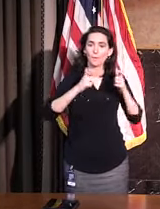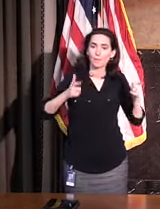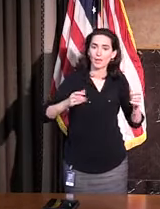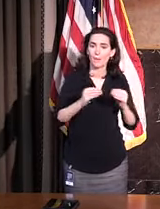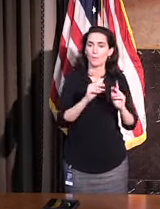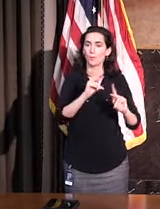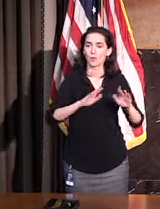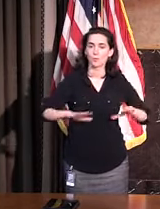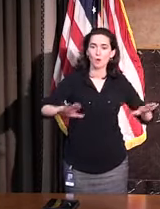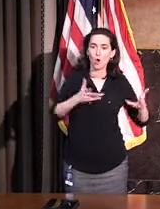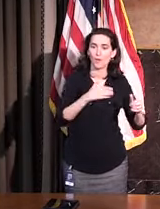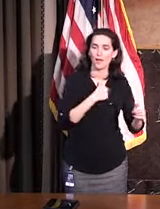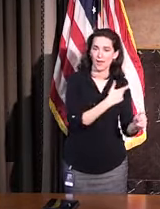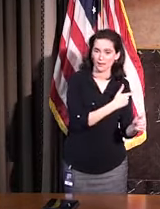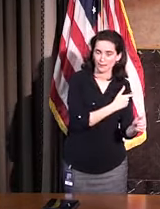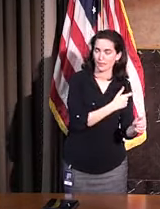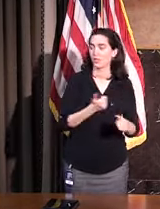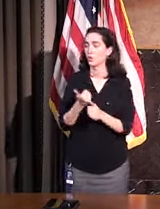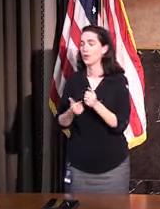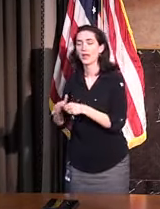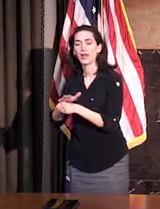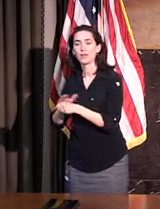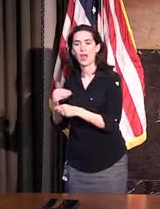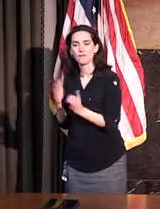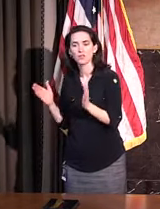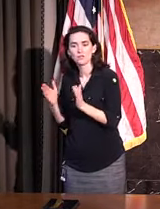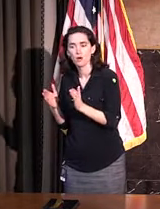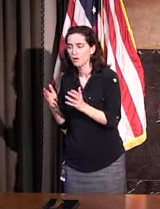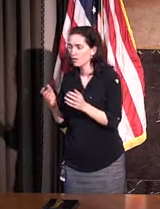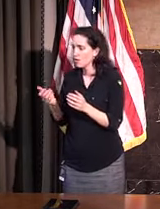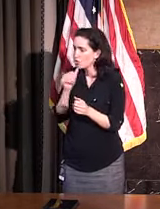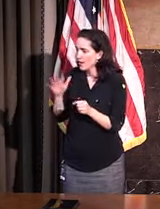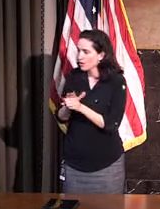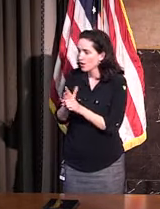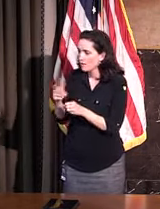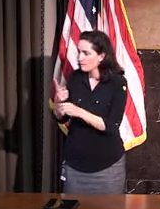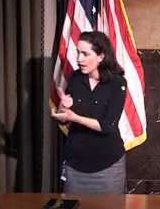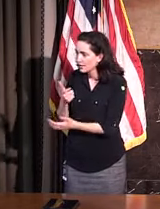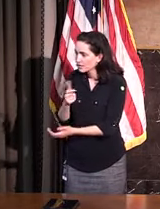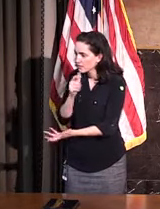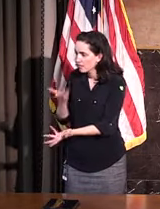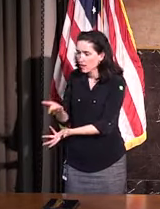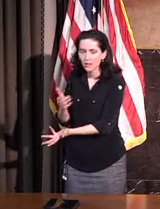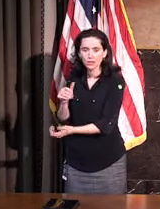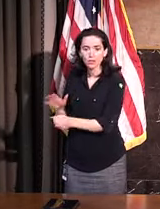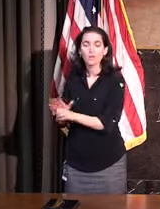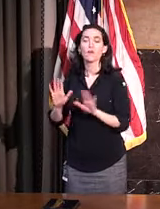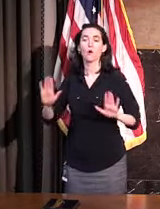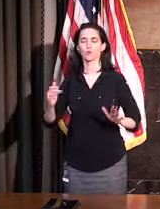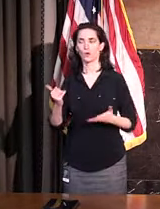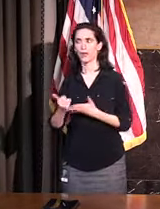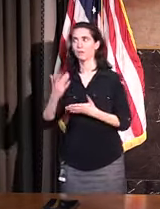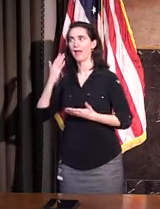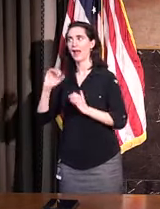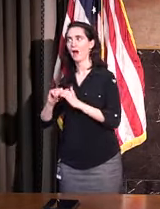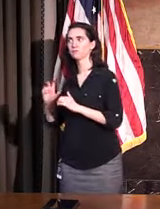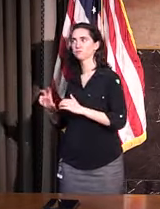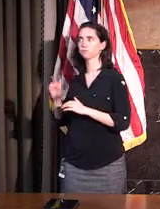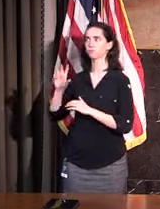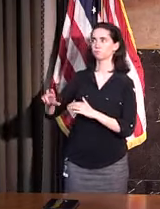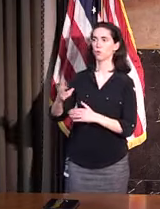of people vaccinated, which have a smaller coverage, and that's going to inform where we put resources. Because at the end of the day, we want to bring all of